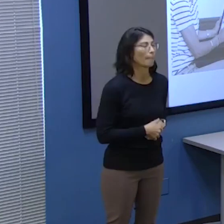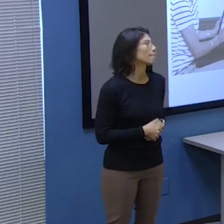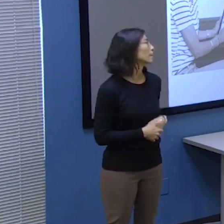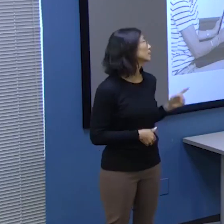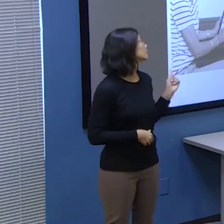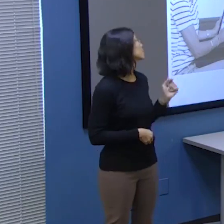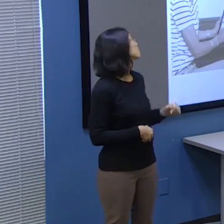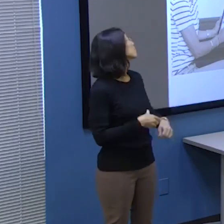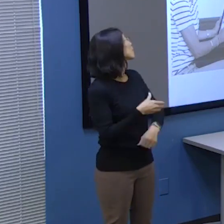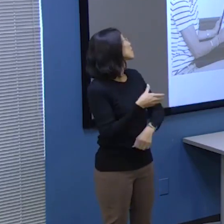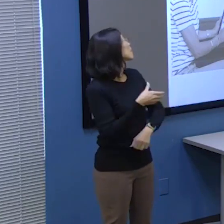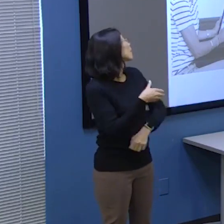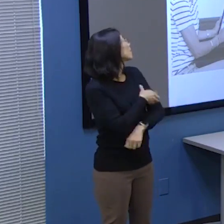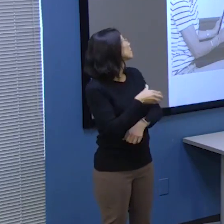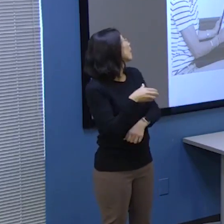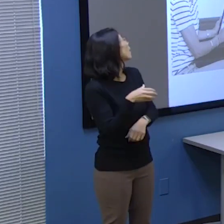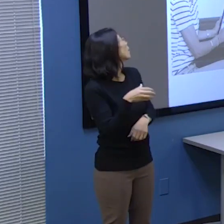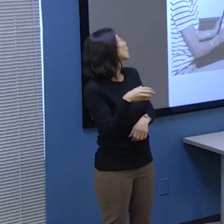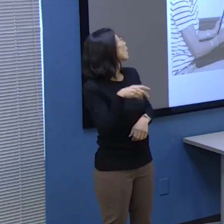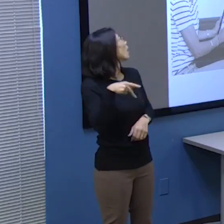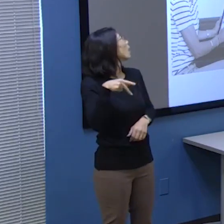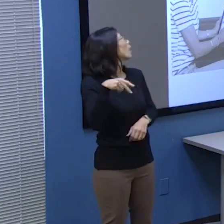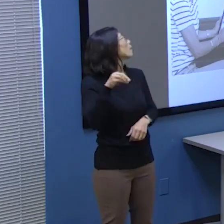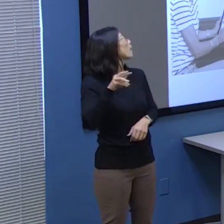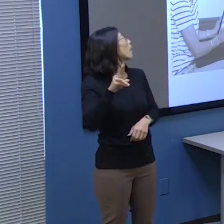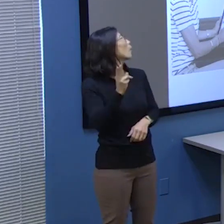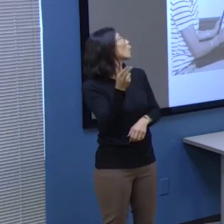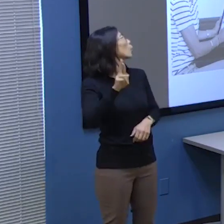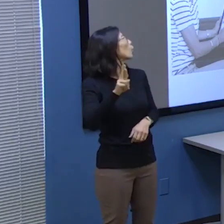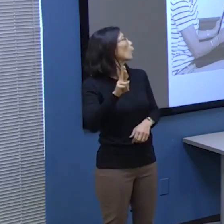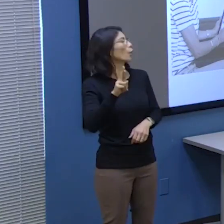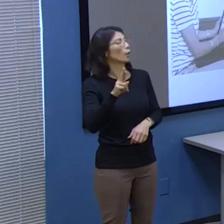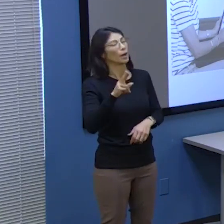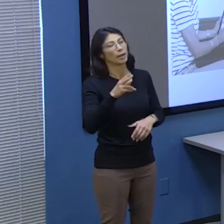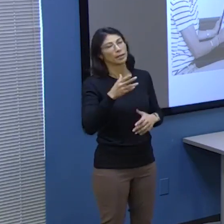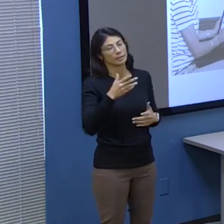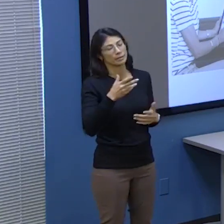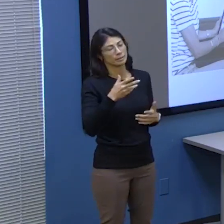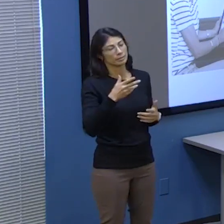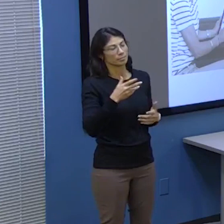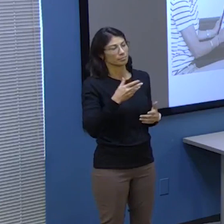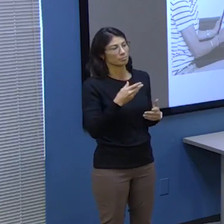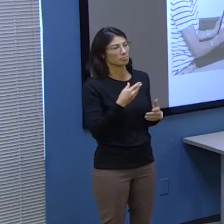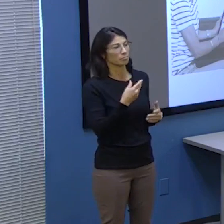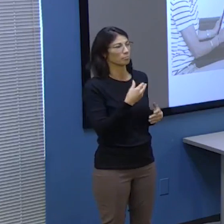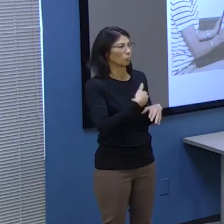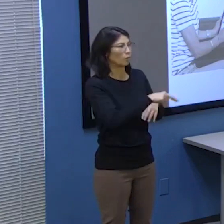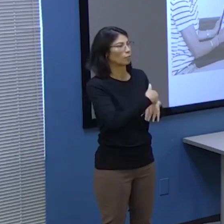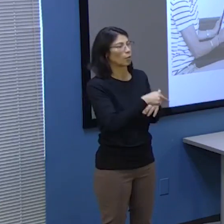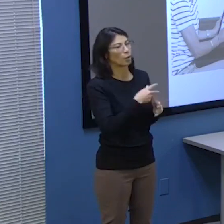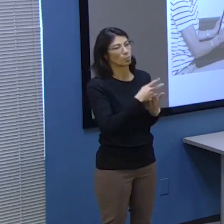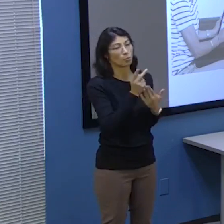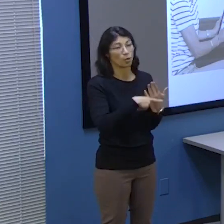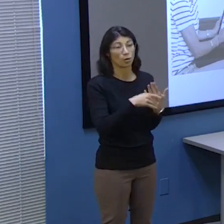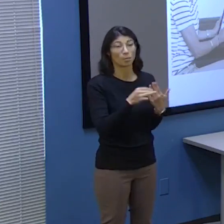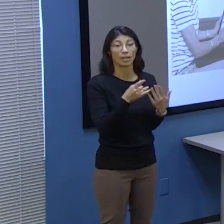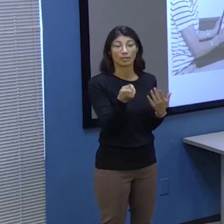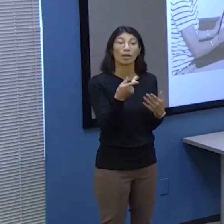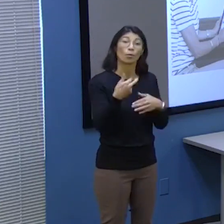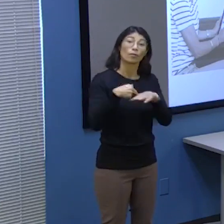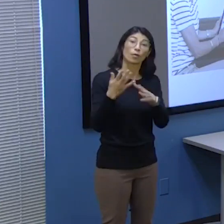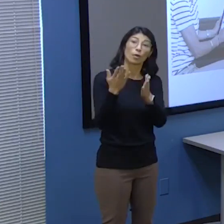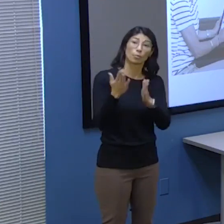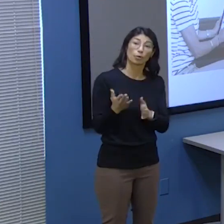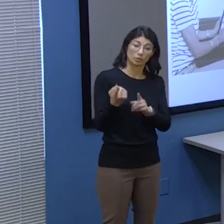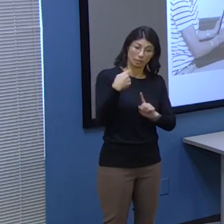Program is a program where if you refer someone to me and they wind up going solar, we will pay you a $1,000 referral fee for